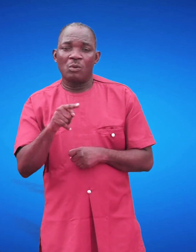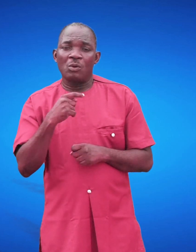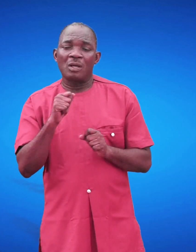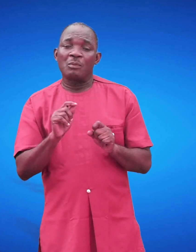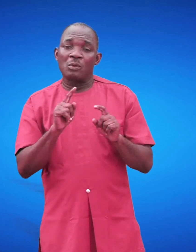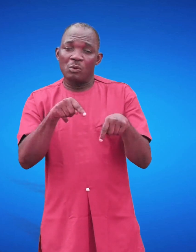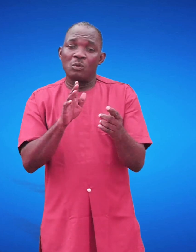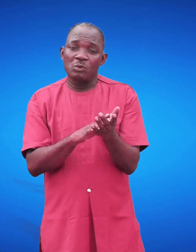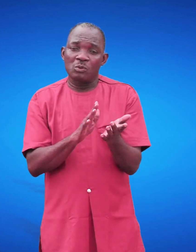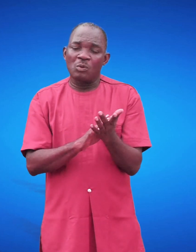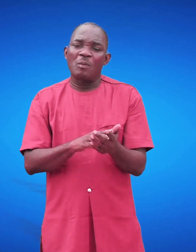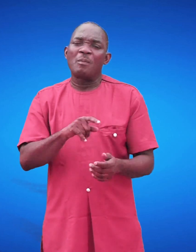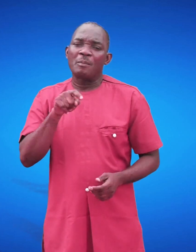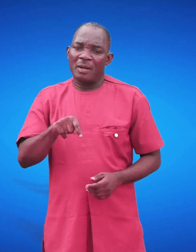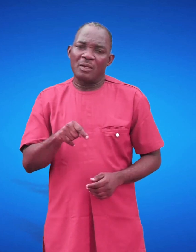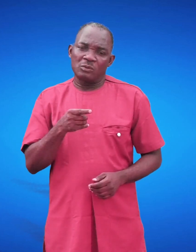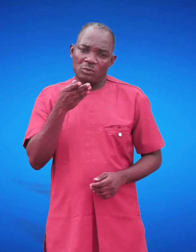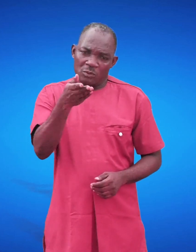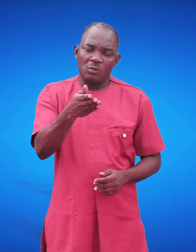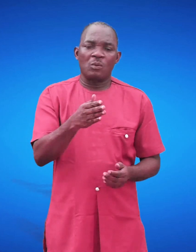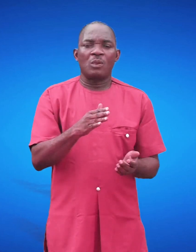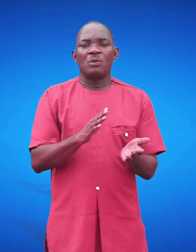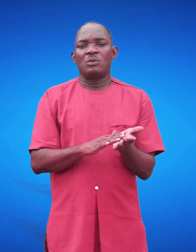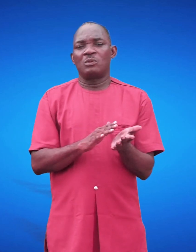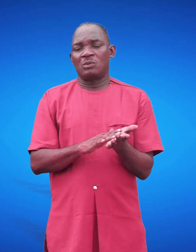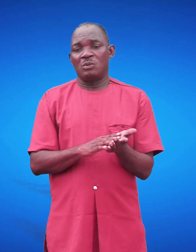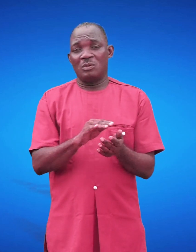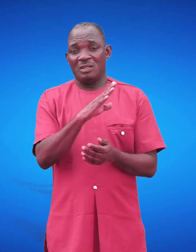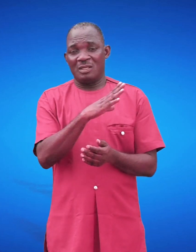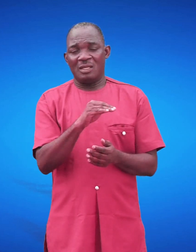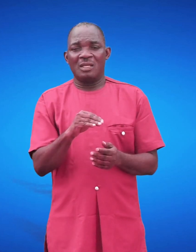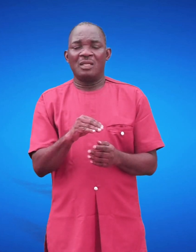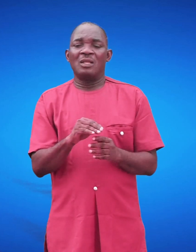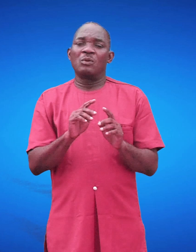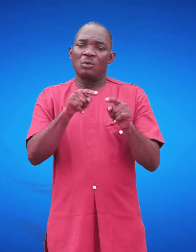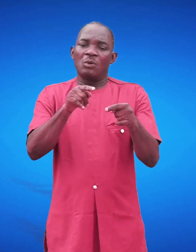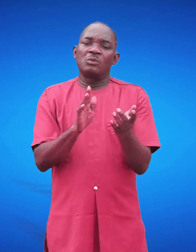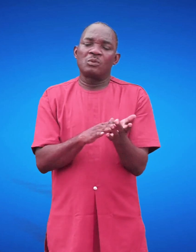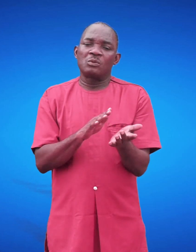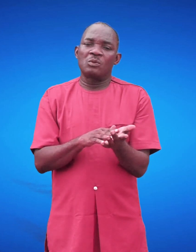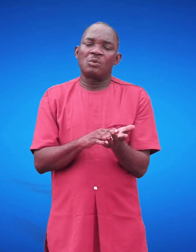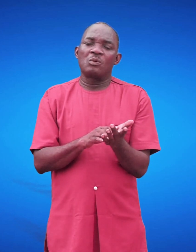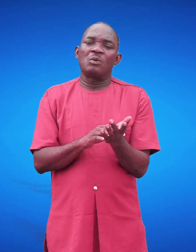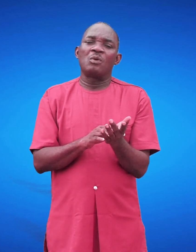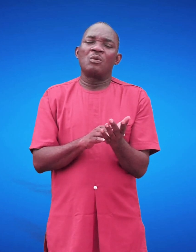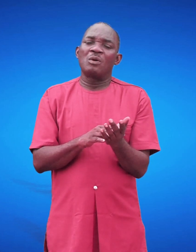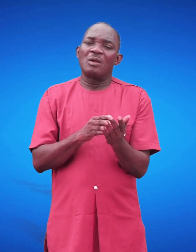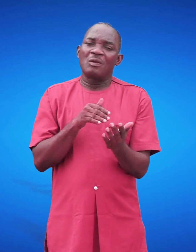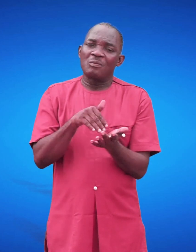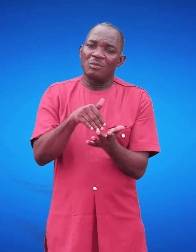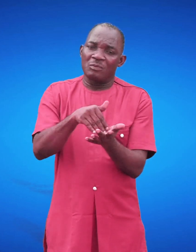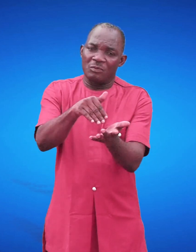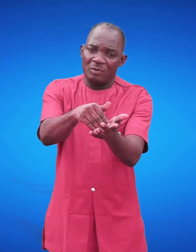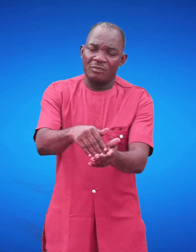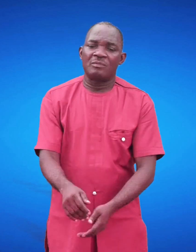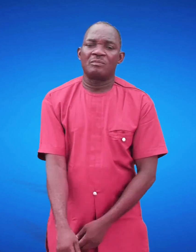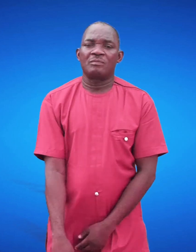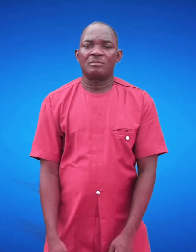school-going age are enrolled and attend school on a regular basis.